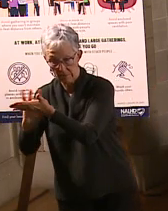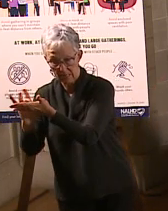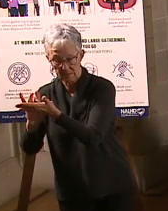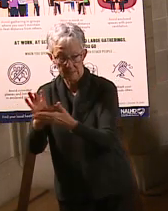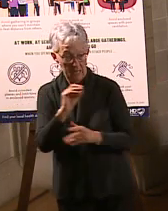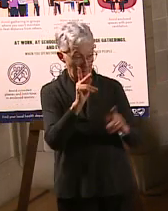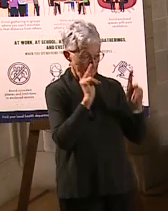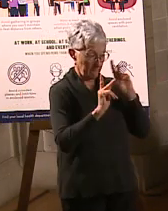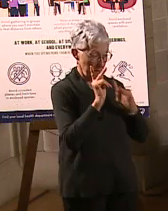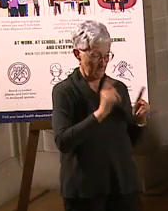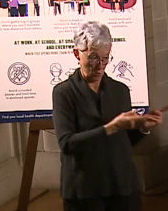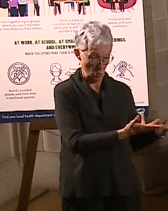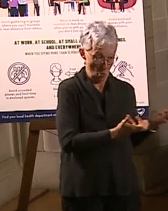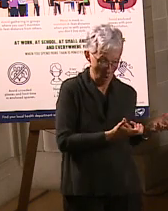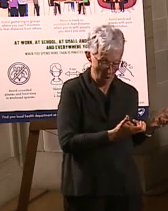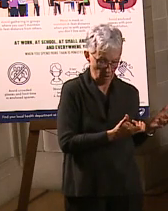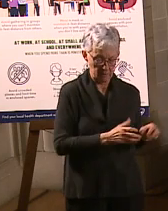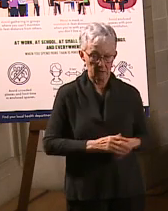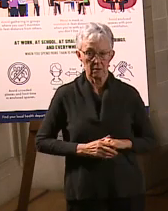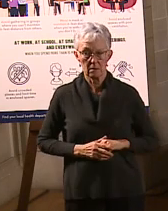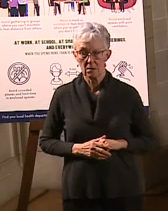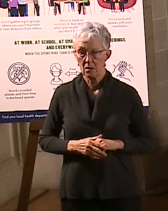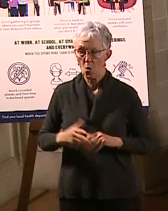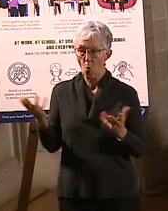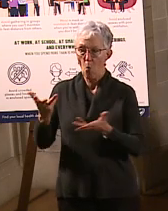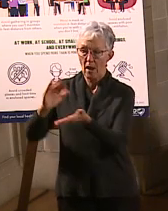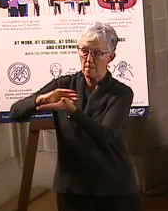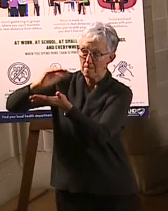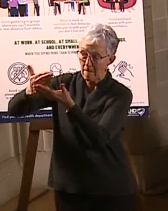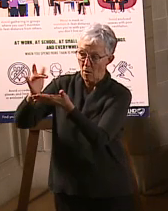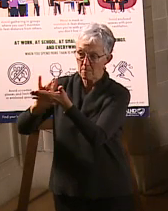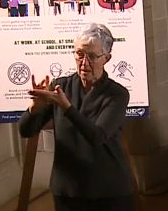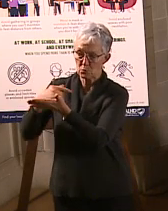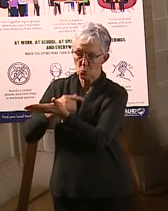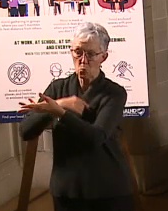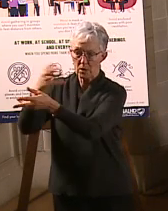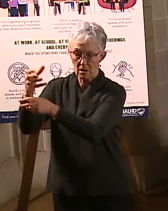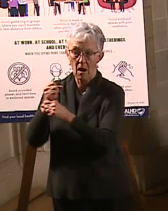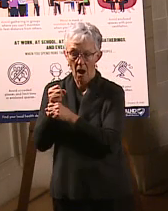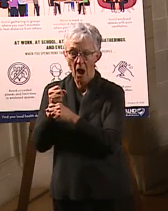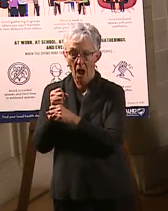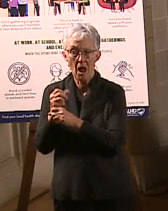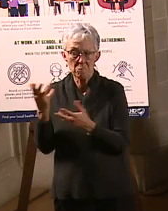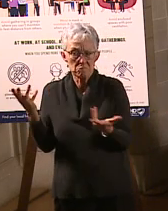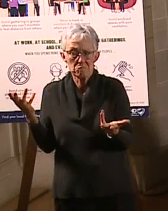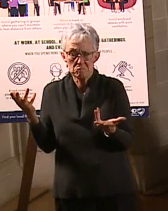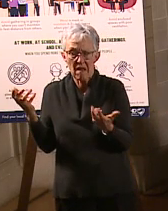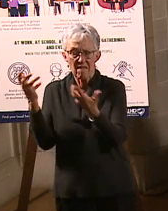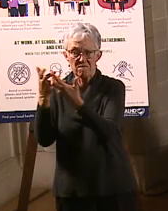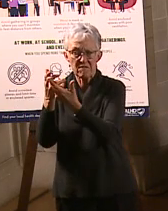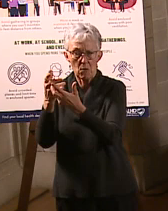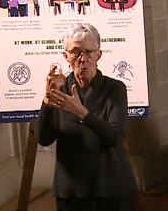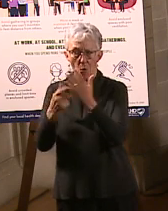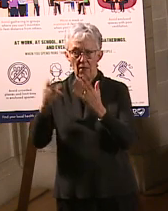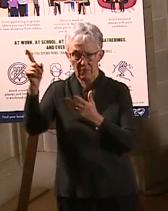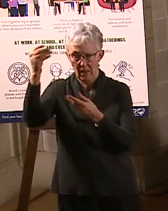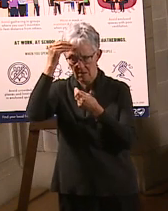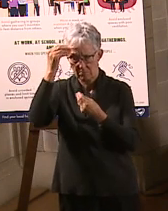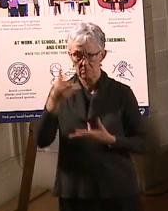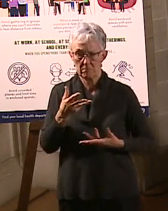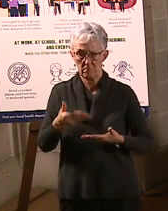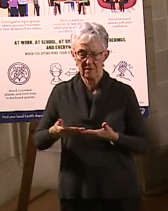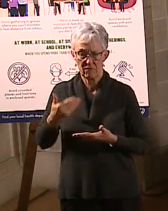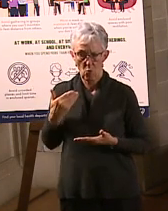with what we were promised. When we changed our guidelines to focus on 65-year-old plus, obviously